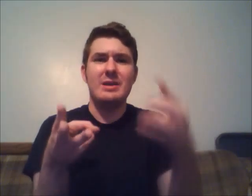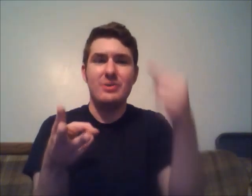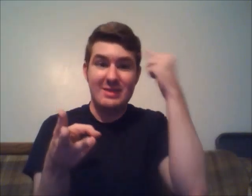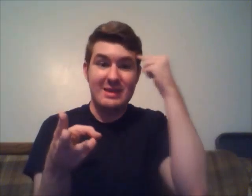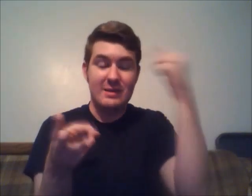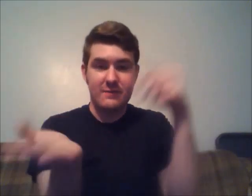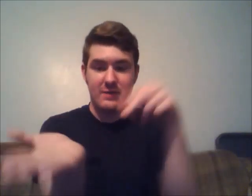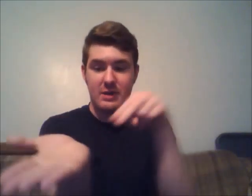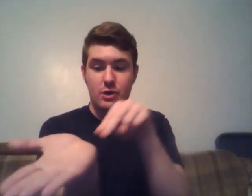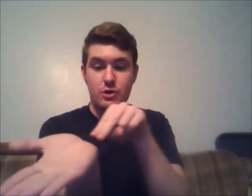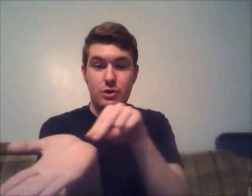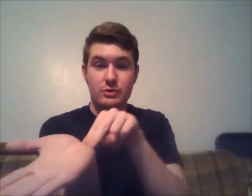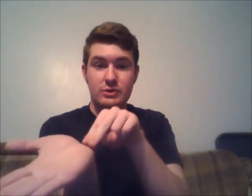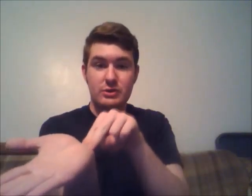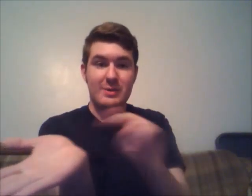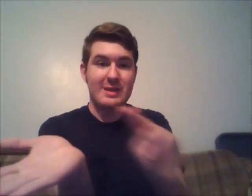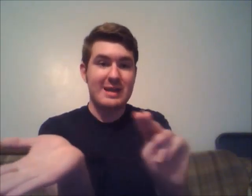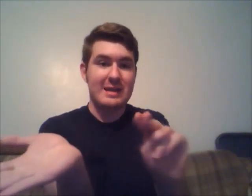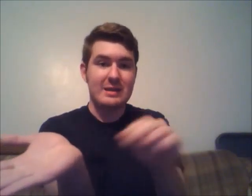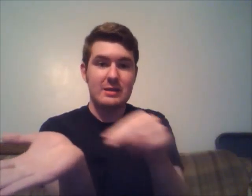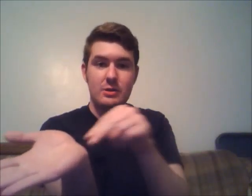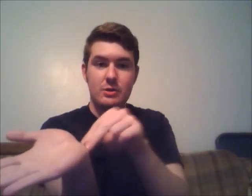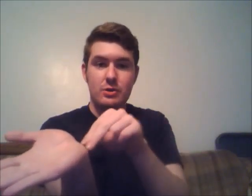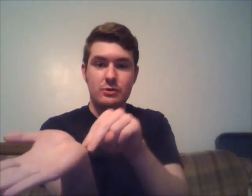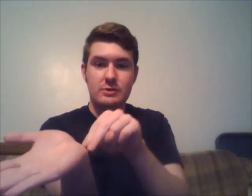can think of nurse with an N, nurse.